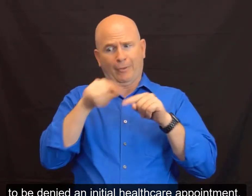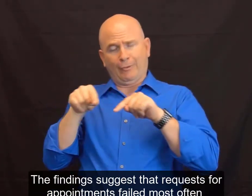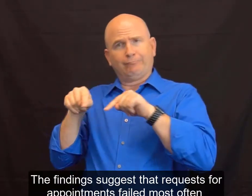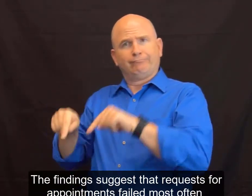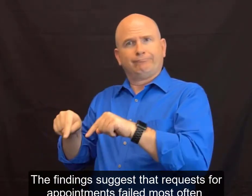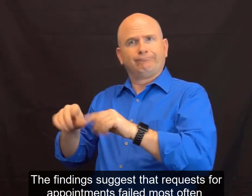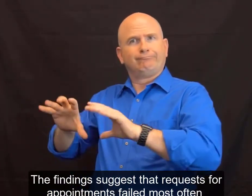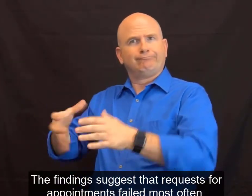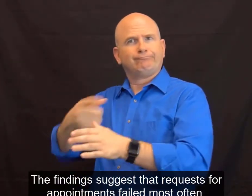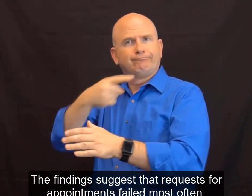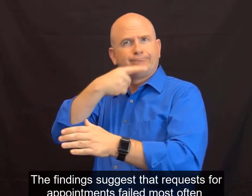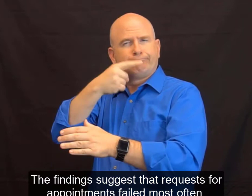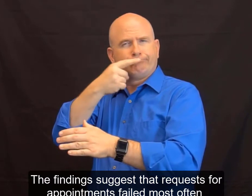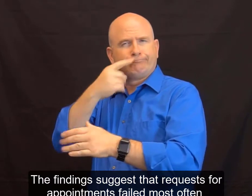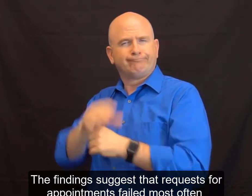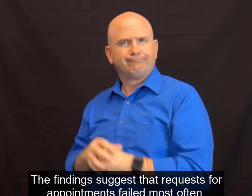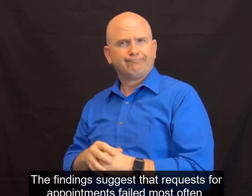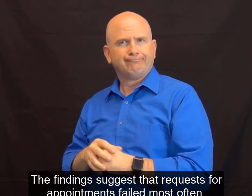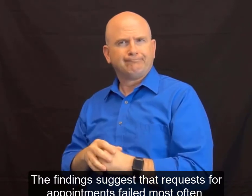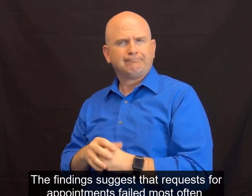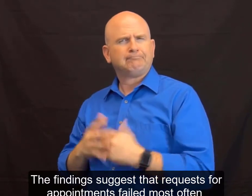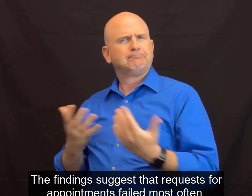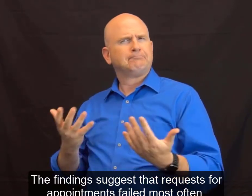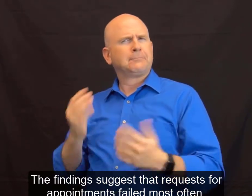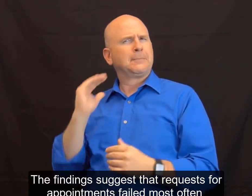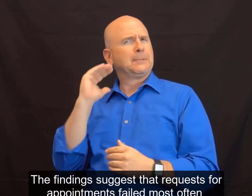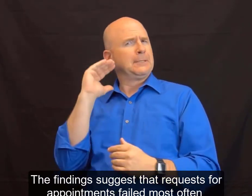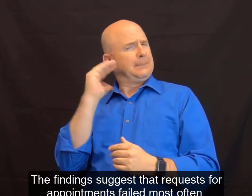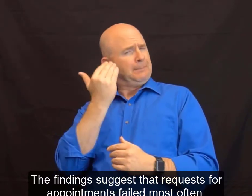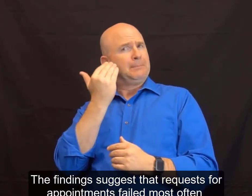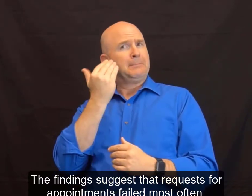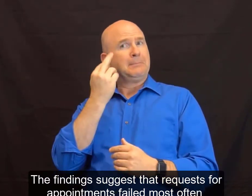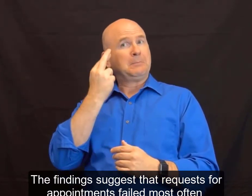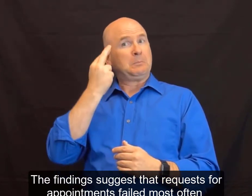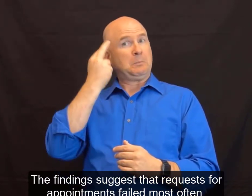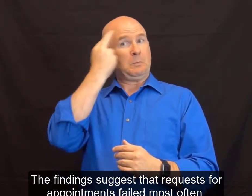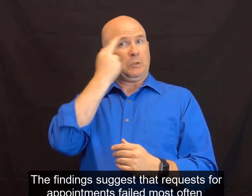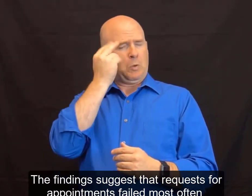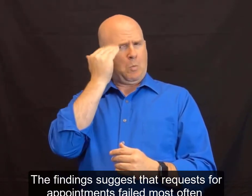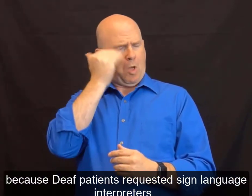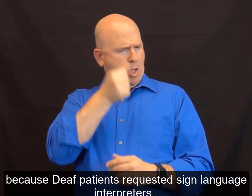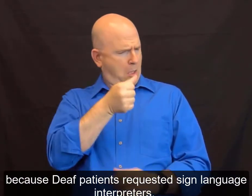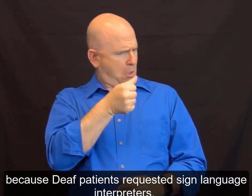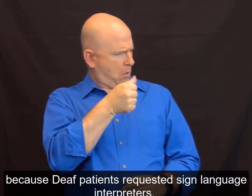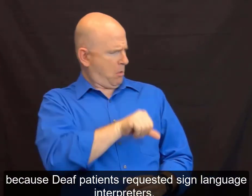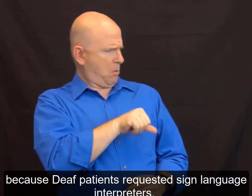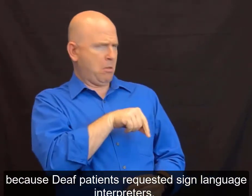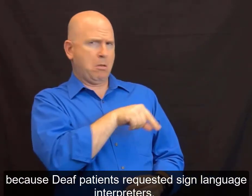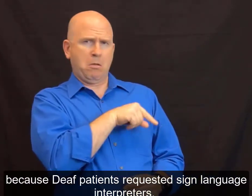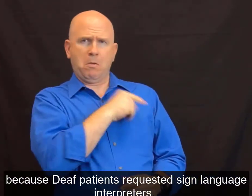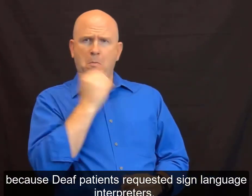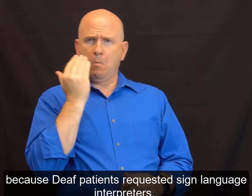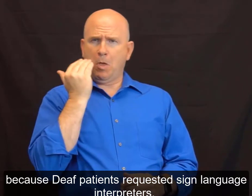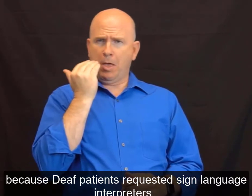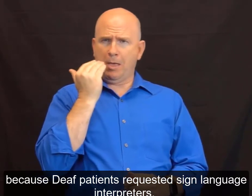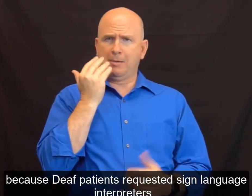The findings suggest that requests for appointments failed most often because deaf patients requested sign language